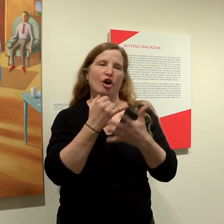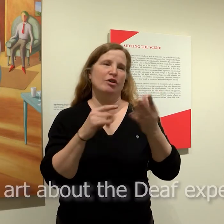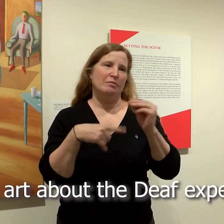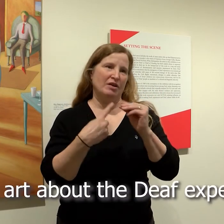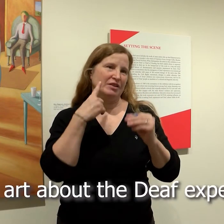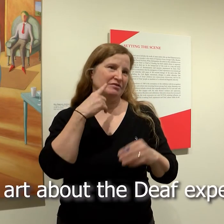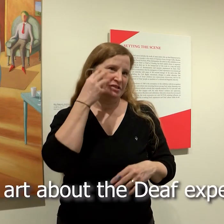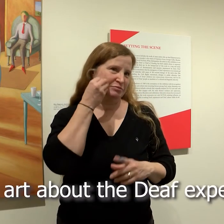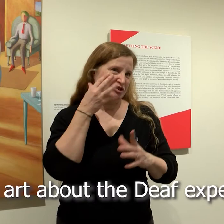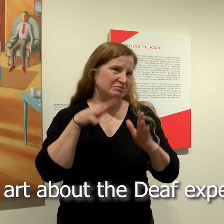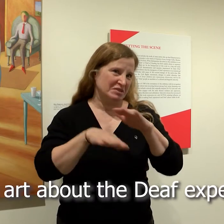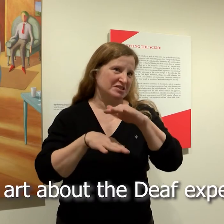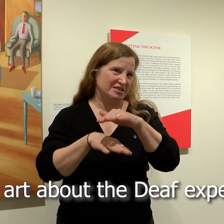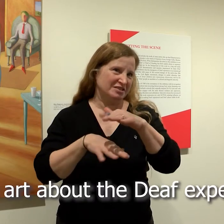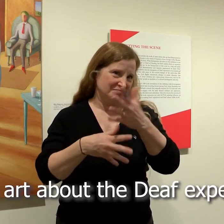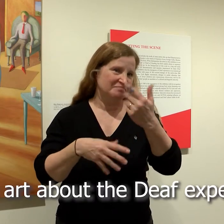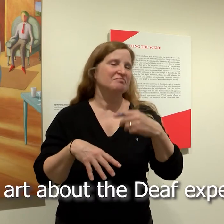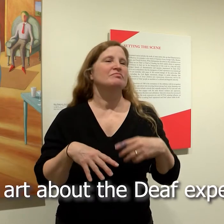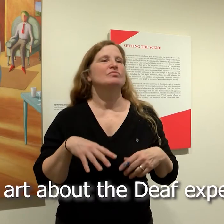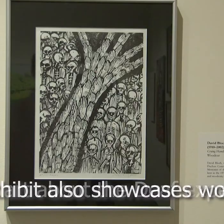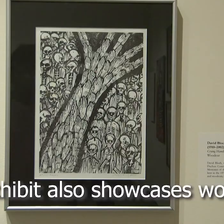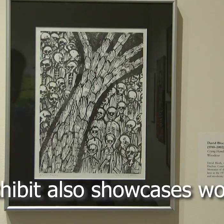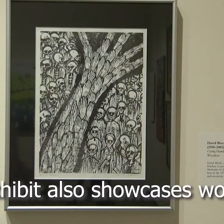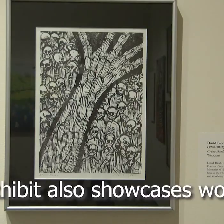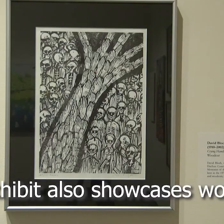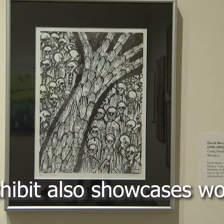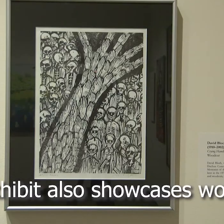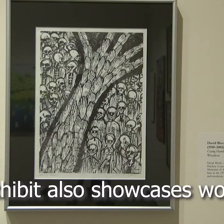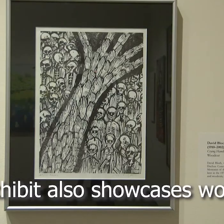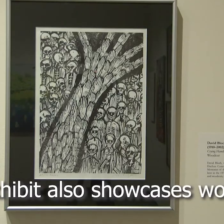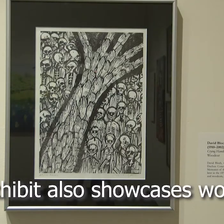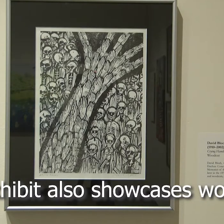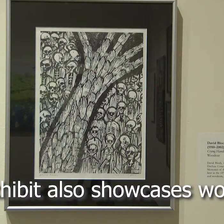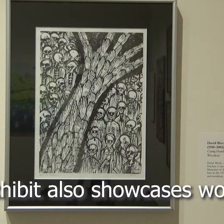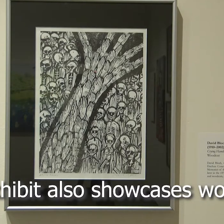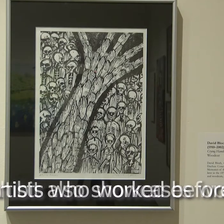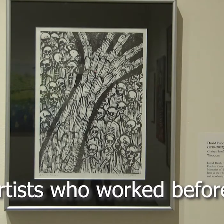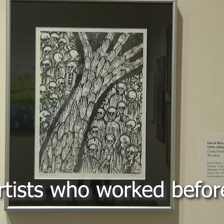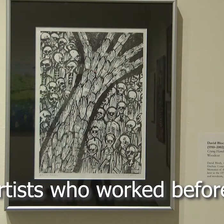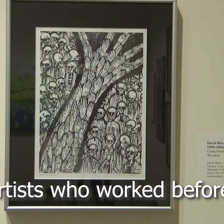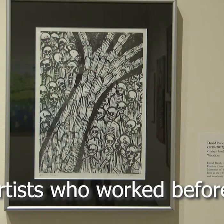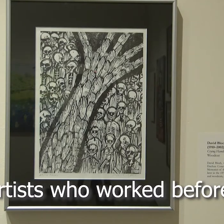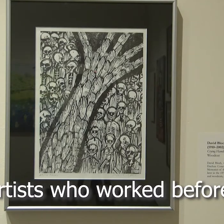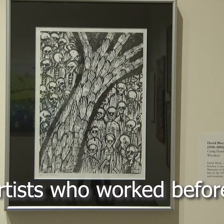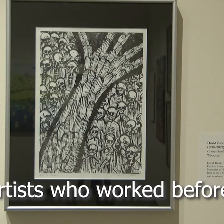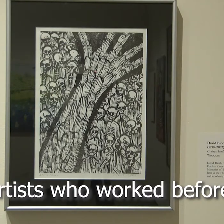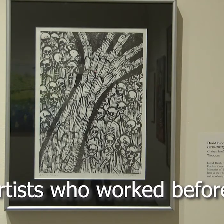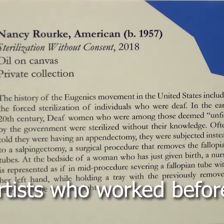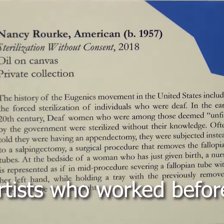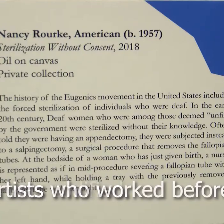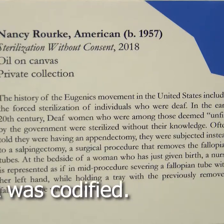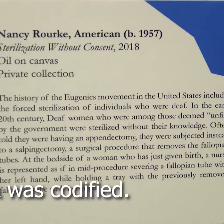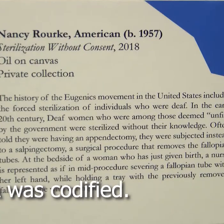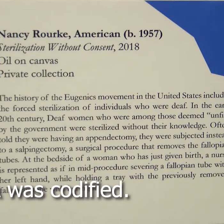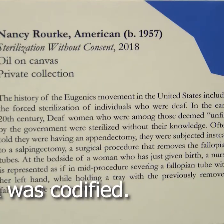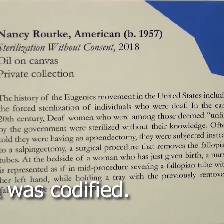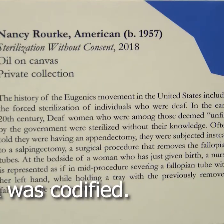SO IT'S ART ABOUT THE DEAF EXPERIENCE, BASICALLY. THE WORK ALSO SHOWCASES WORK BY DEAF ARTISTS WHO WORKED BEFORE THE MOVEMENT WAS